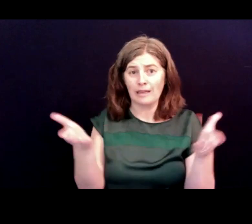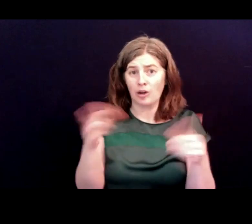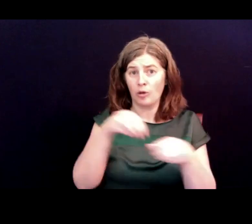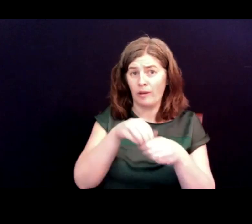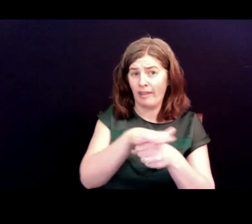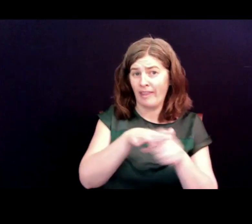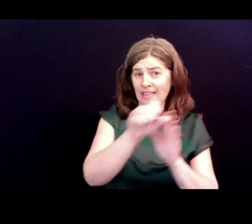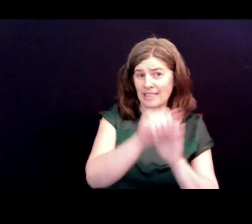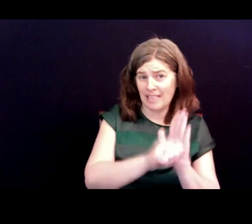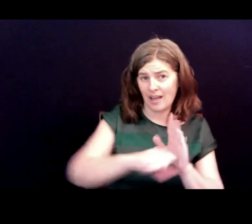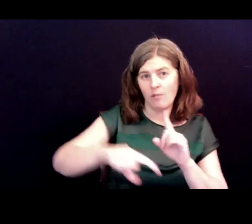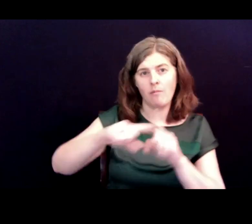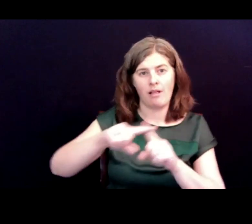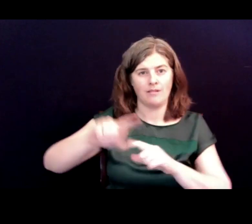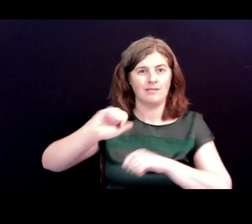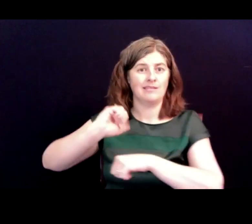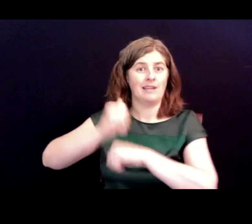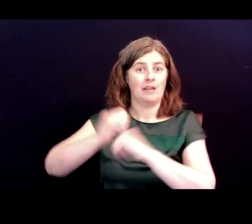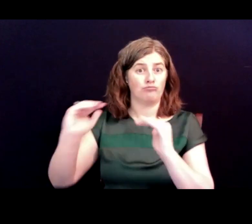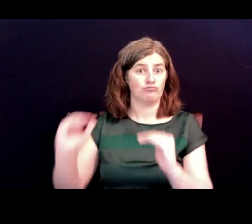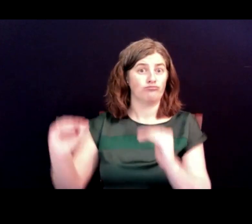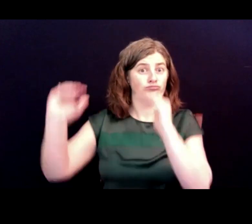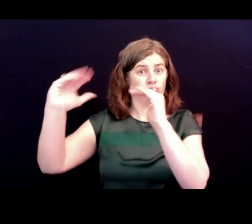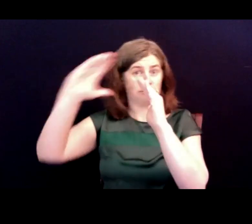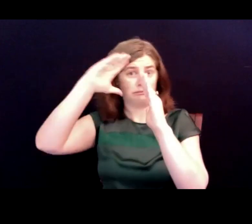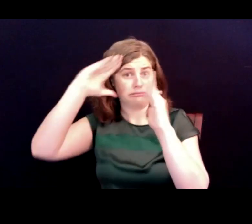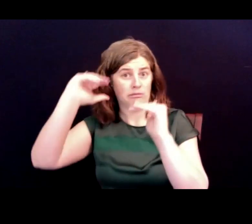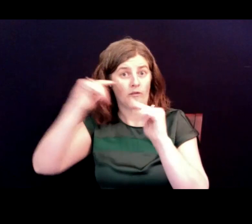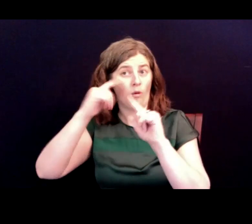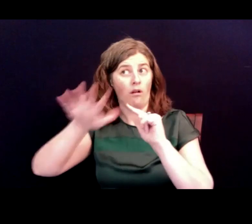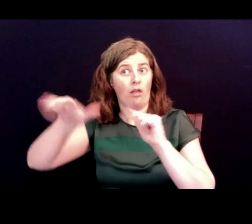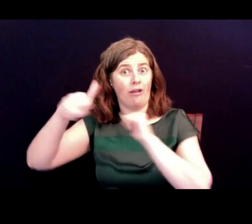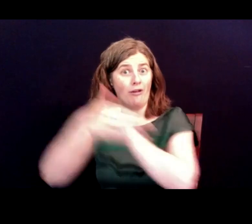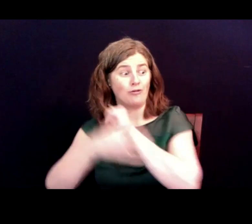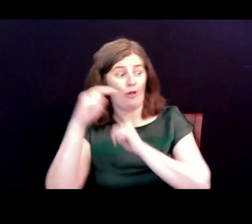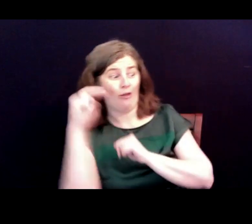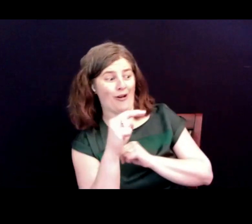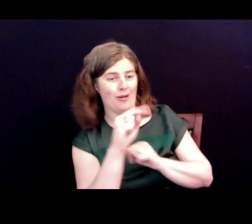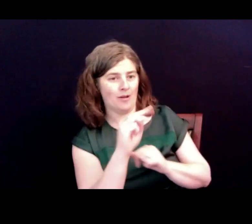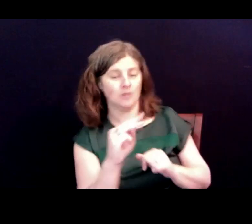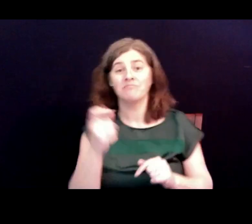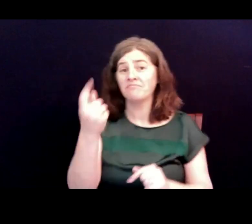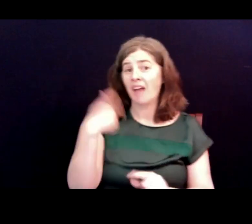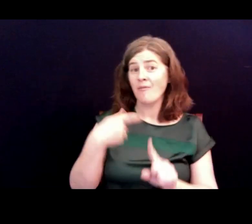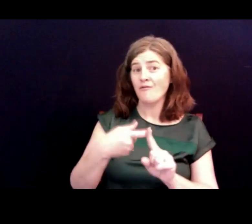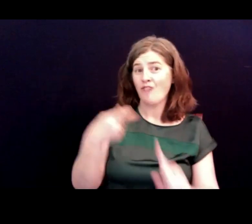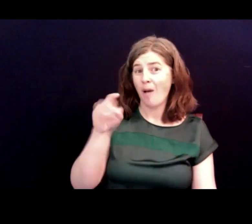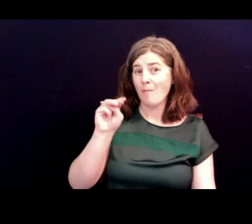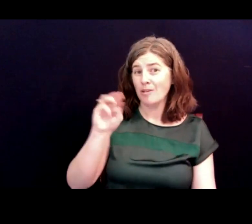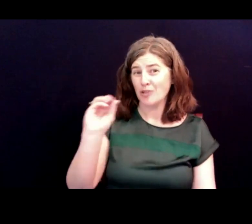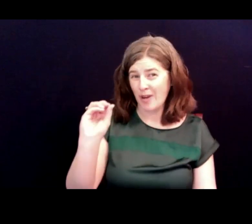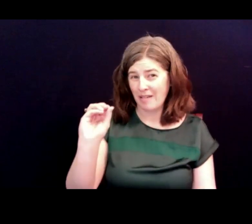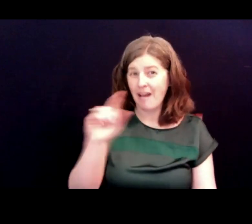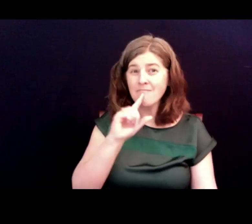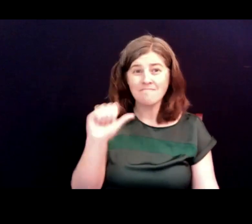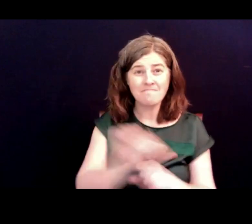well as setting the bar high for those of us across the rest of the country. I am from Missouri, so I am a practicing